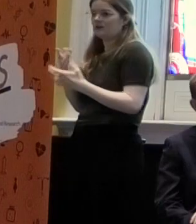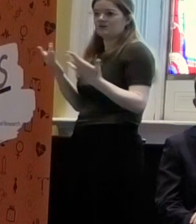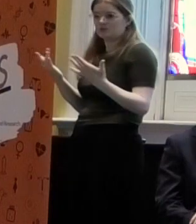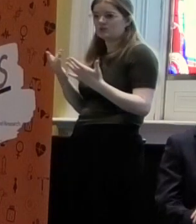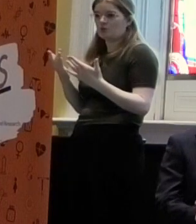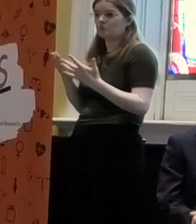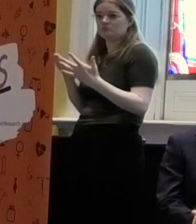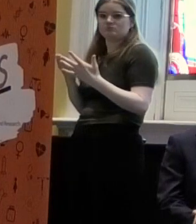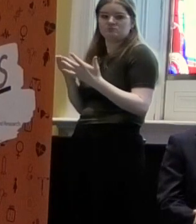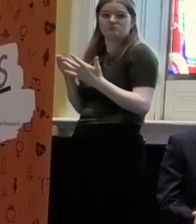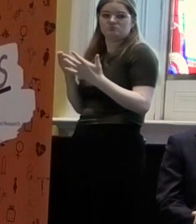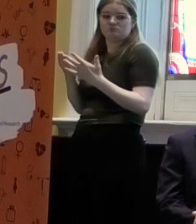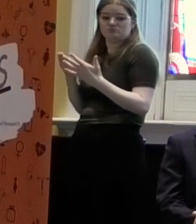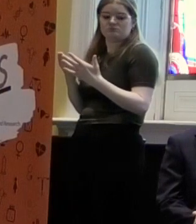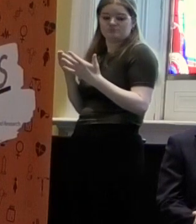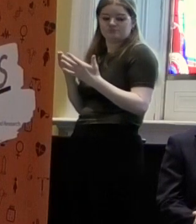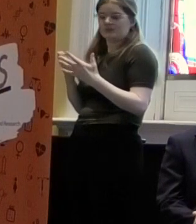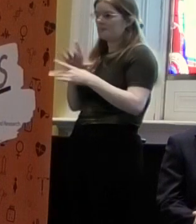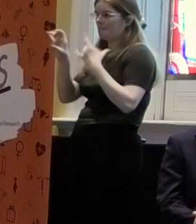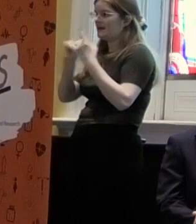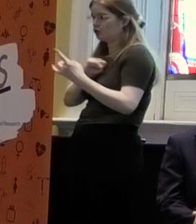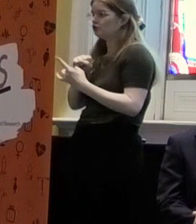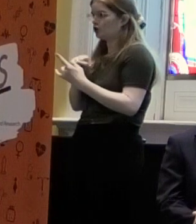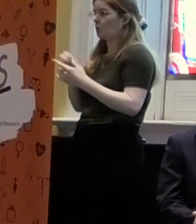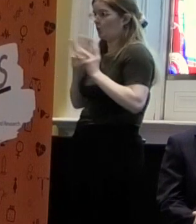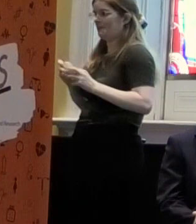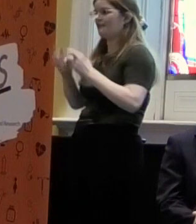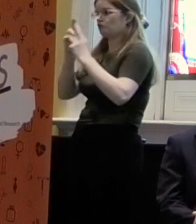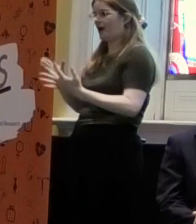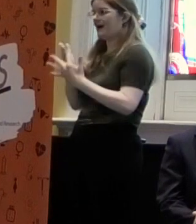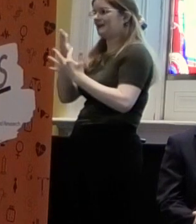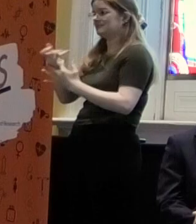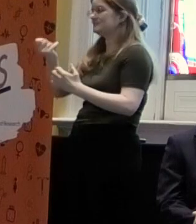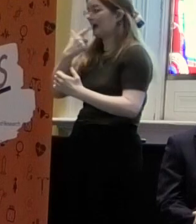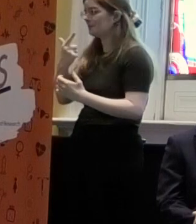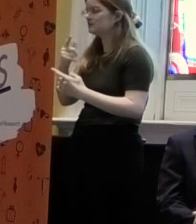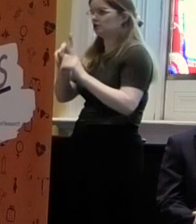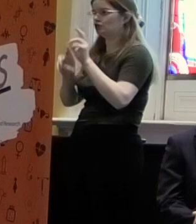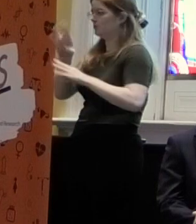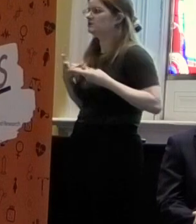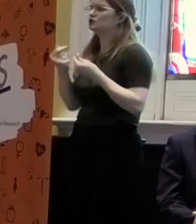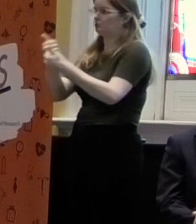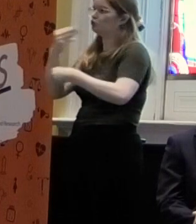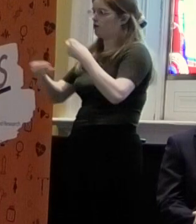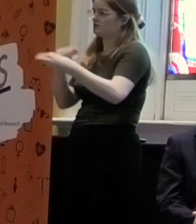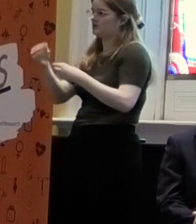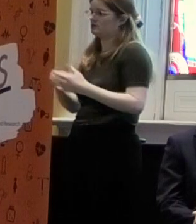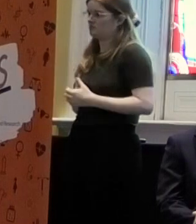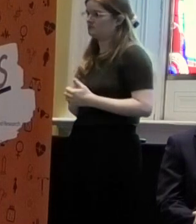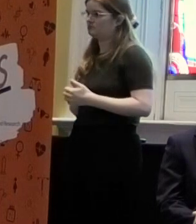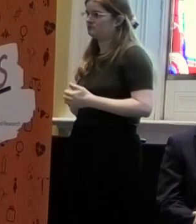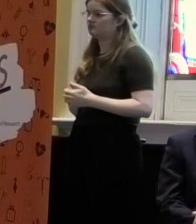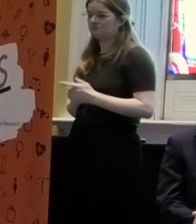over the course of the day, that the access to those medications isn't always straightforward. Yeah. So Yeah. that's what I do. And that's people's